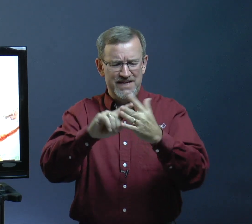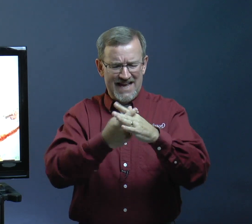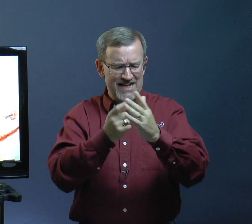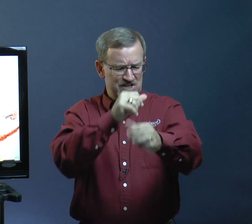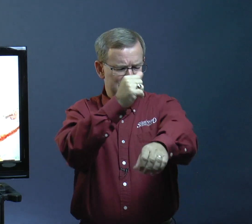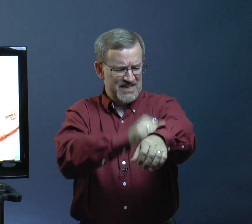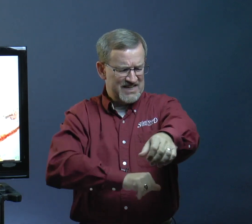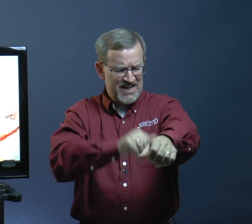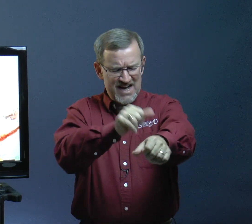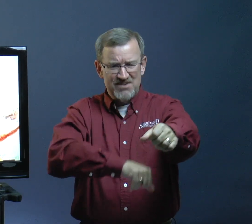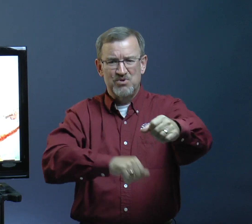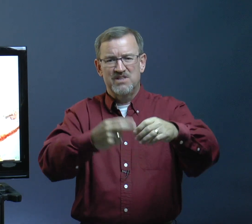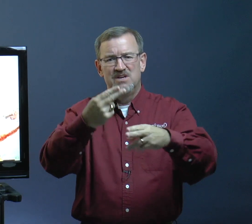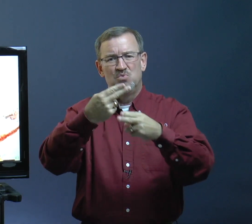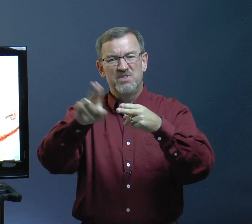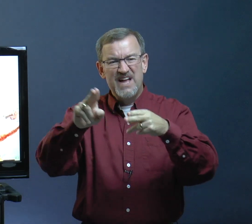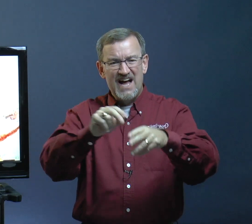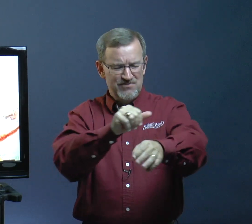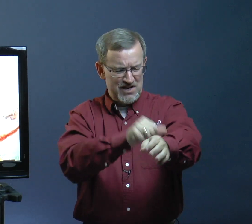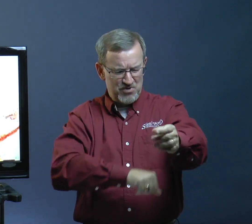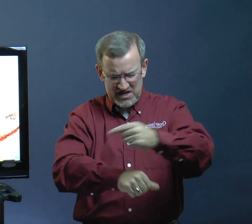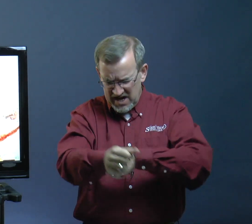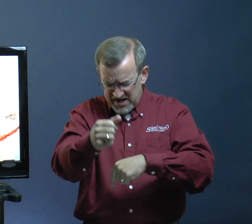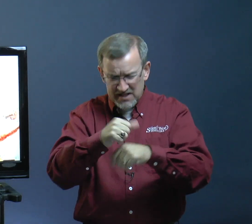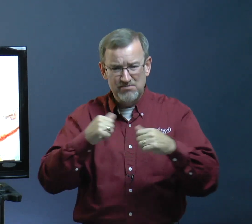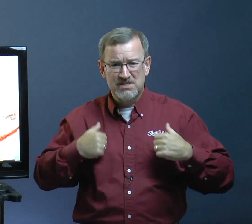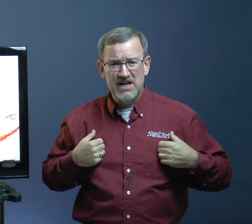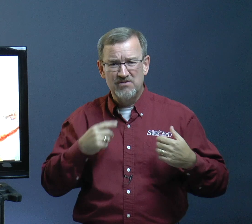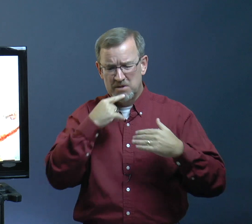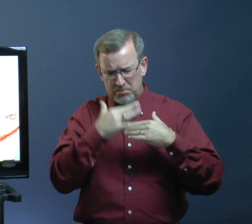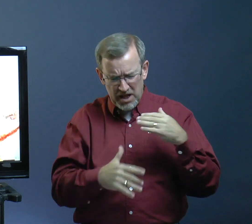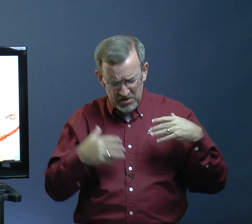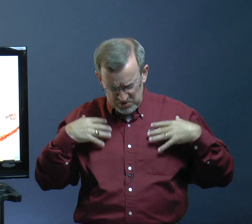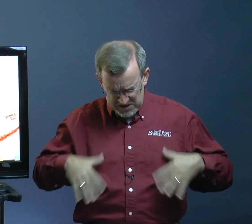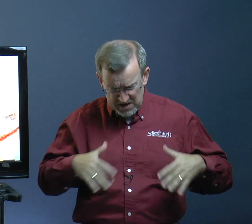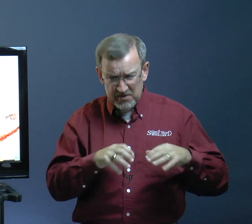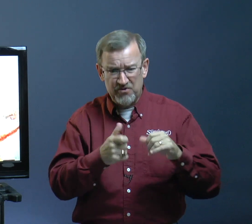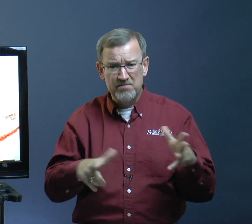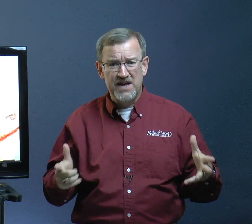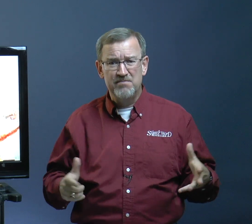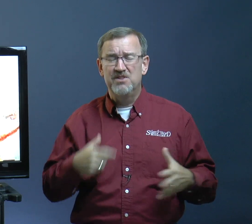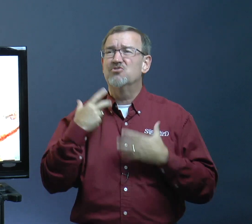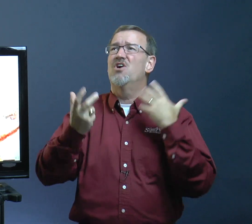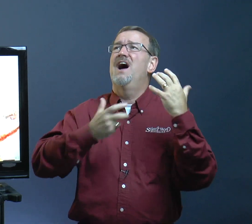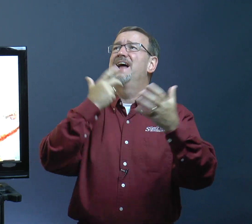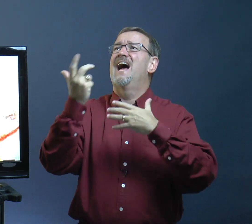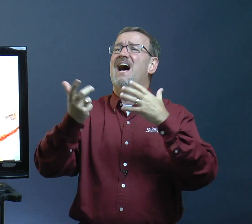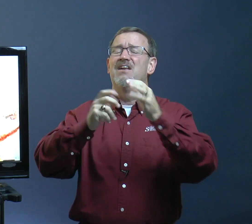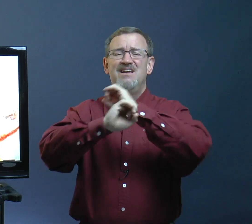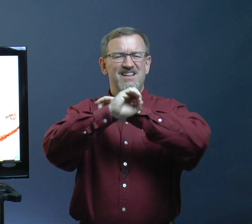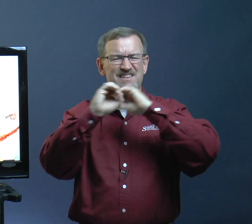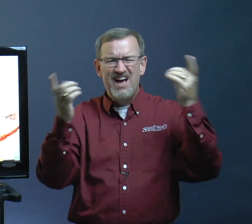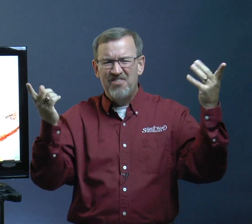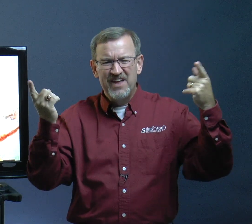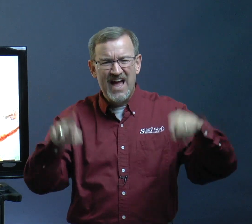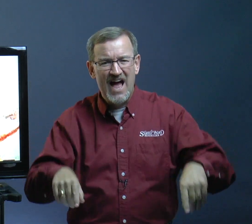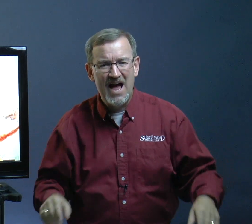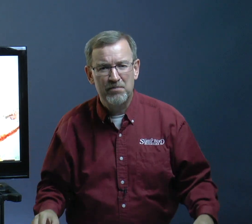began to cut with knives. They were cutting themselves and blood was coming from them. And they're crying out. Nothing